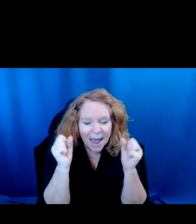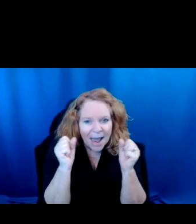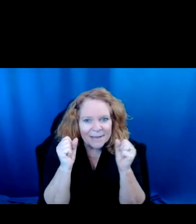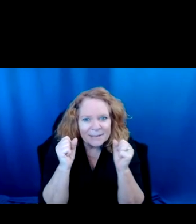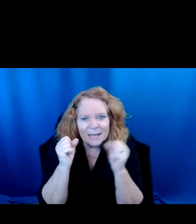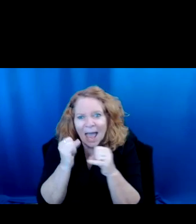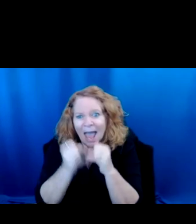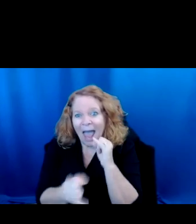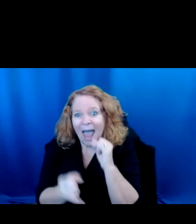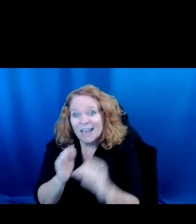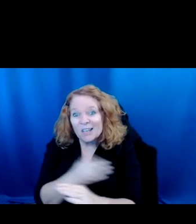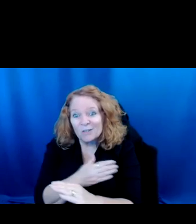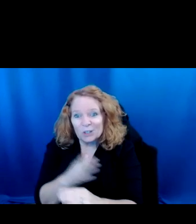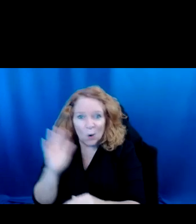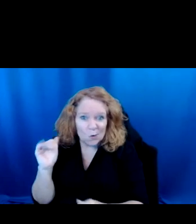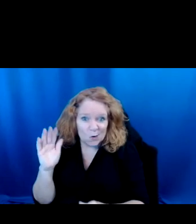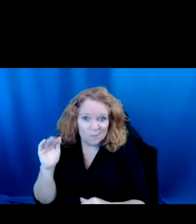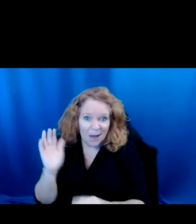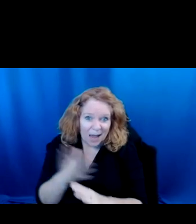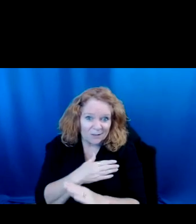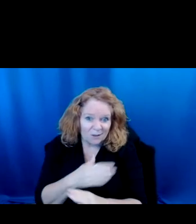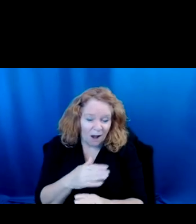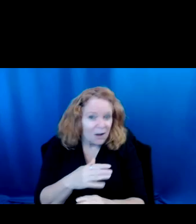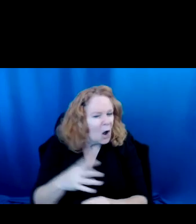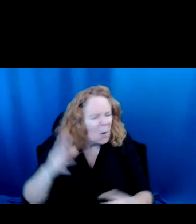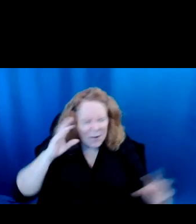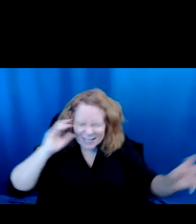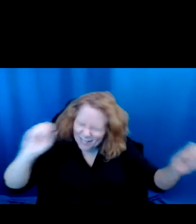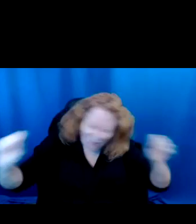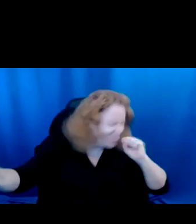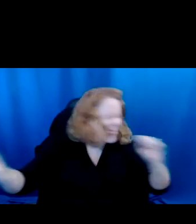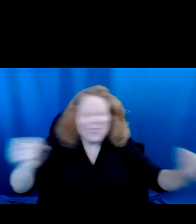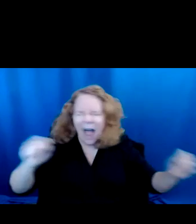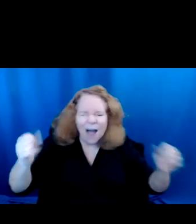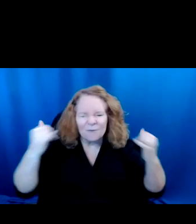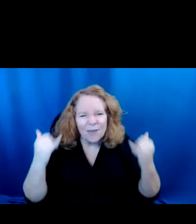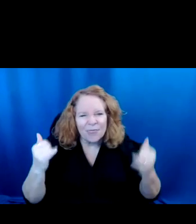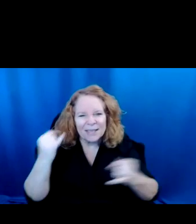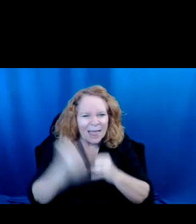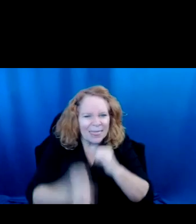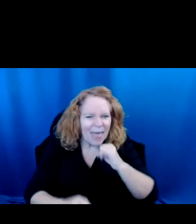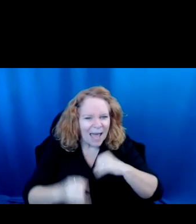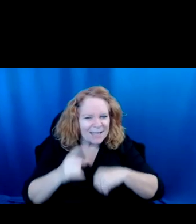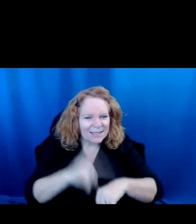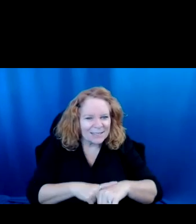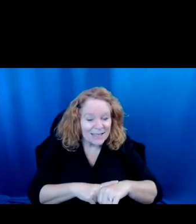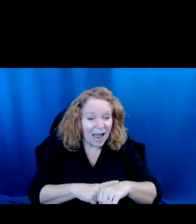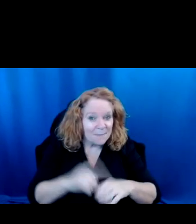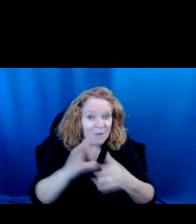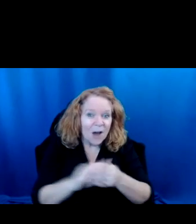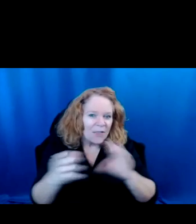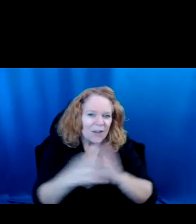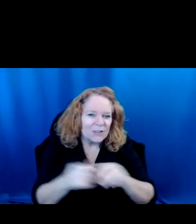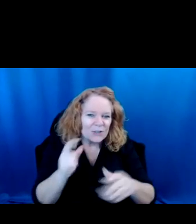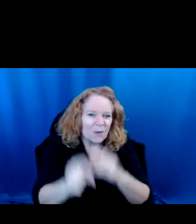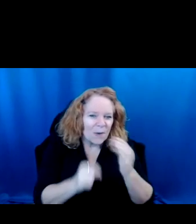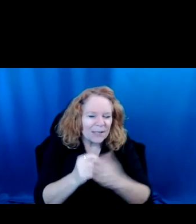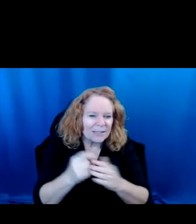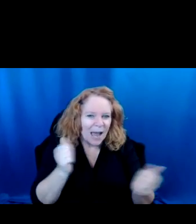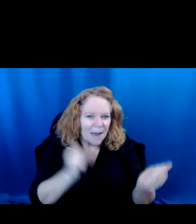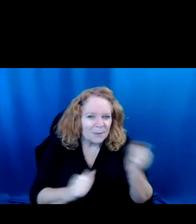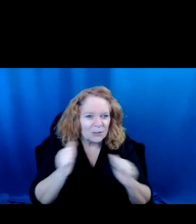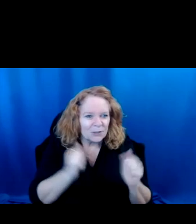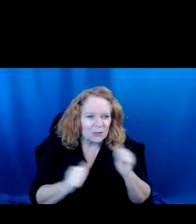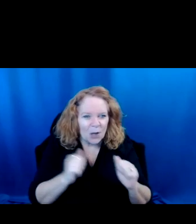show goodbye song. We're going to really sing out loud for the very last time on the Storytime Show Summer